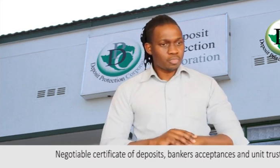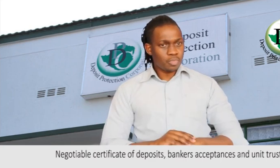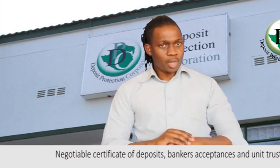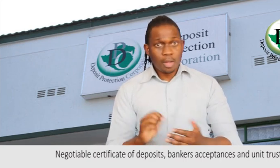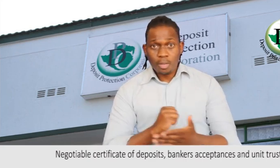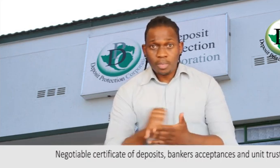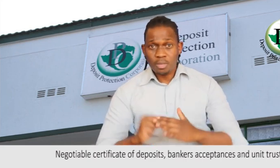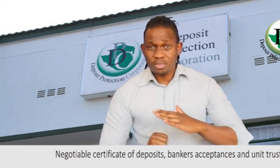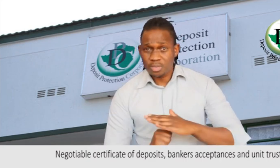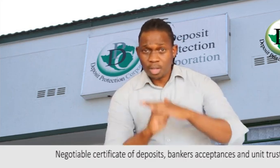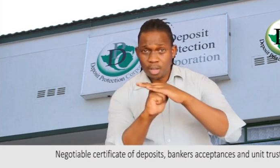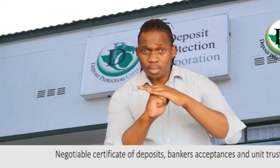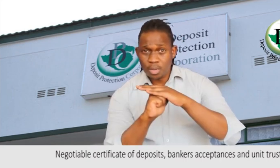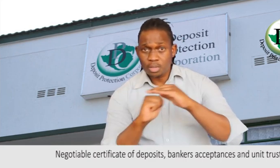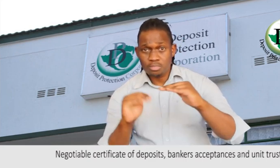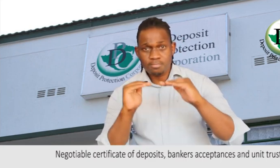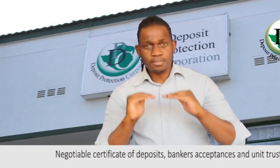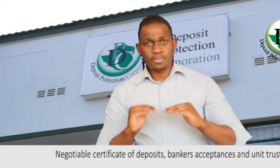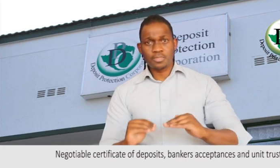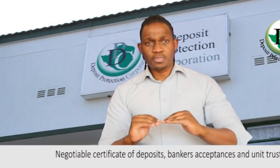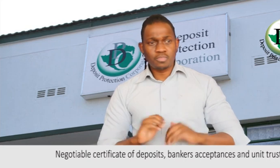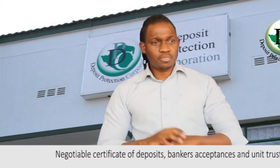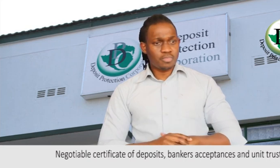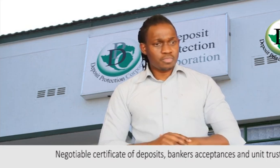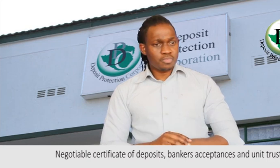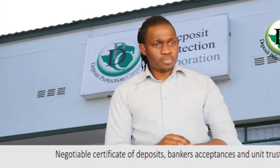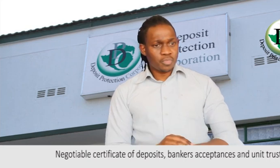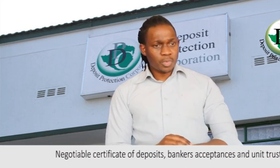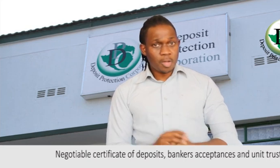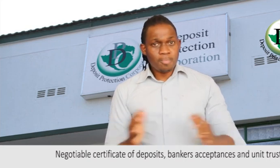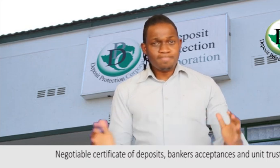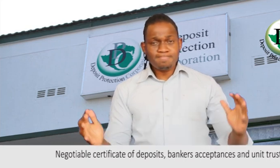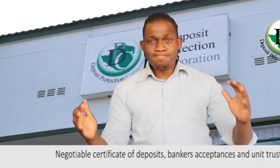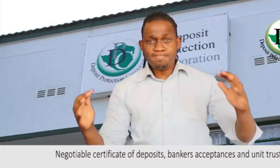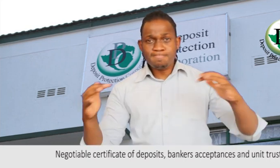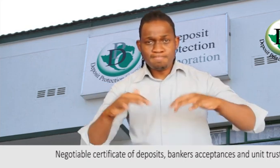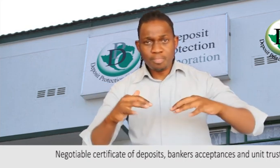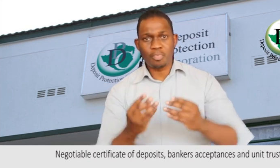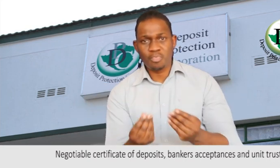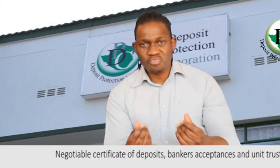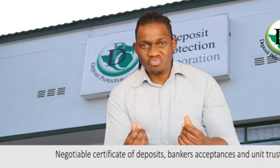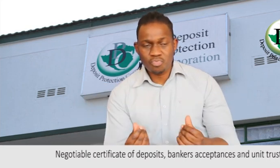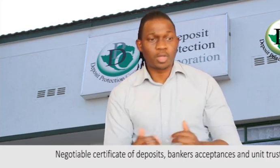Negotiable certificate of deposits, bankers' acceptances, and unit trusts.